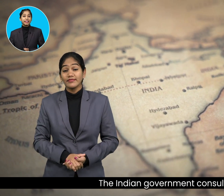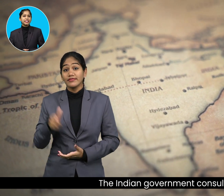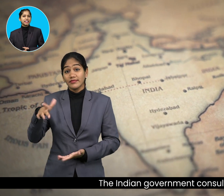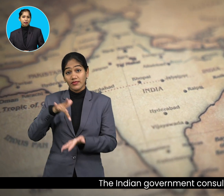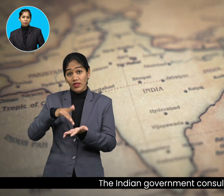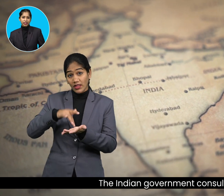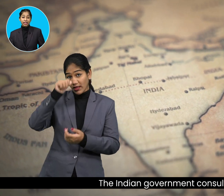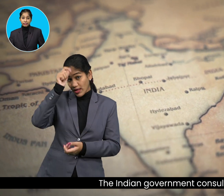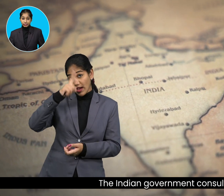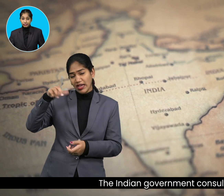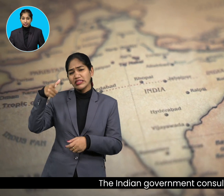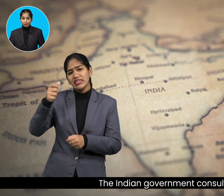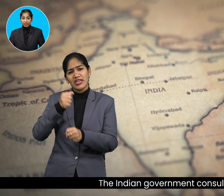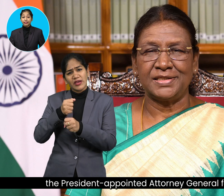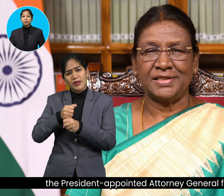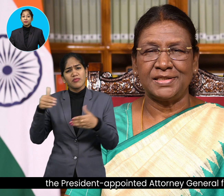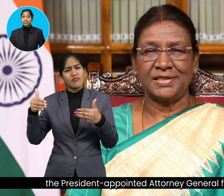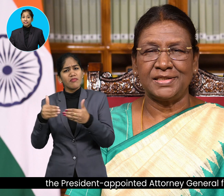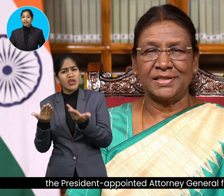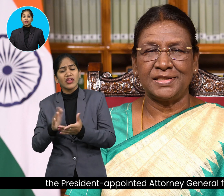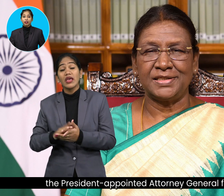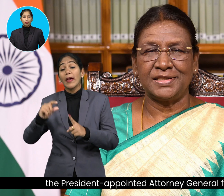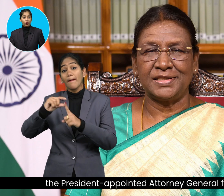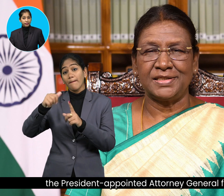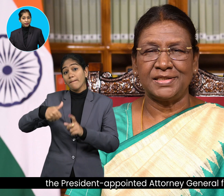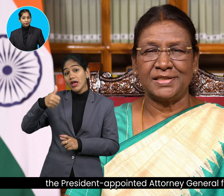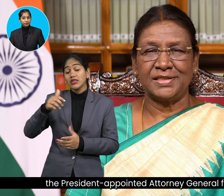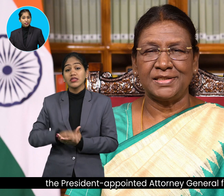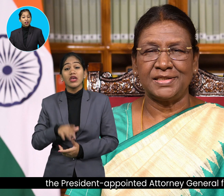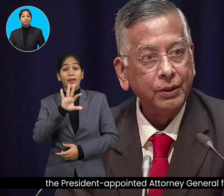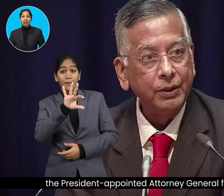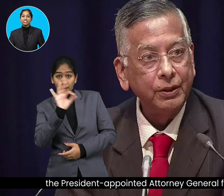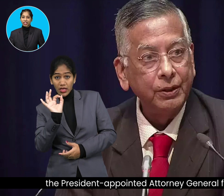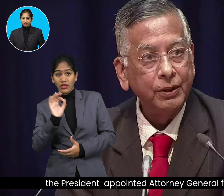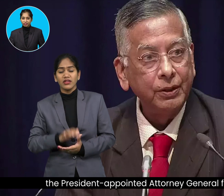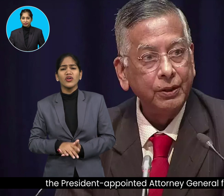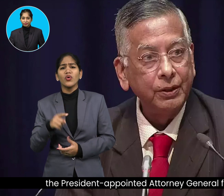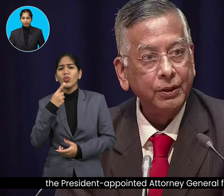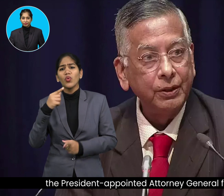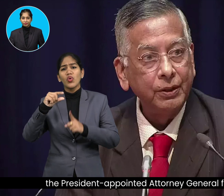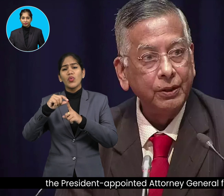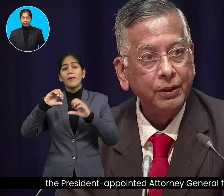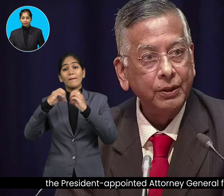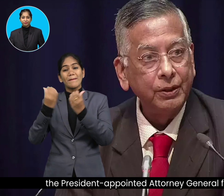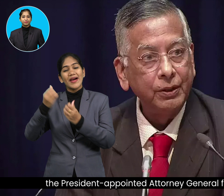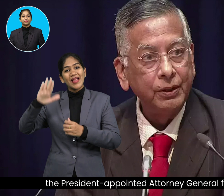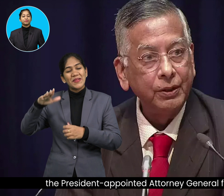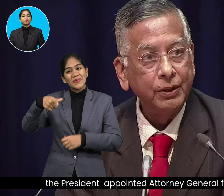The Indian government consults the President appointed Attorney General